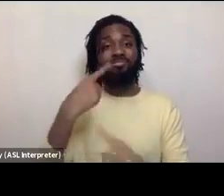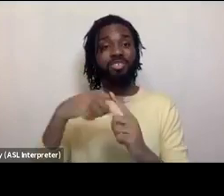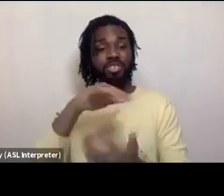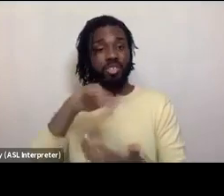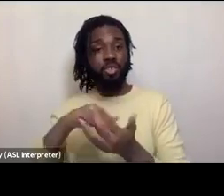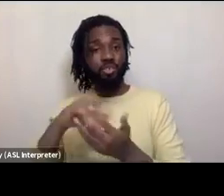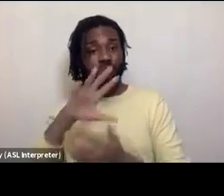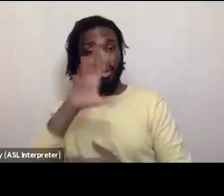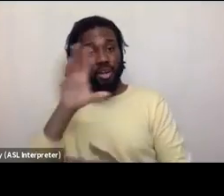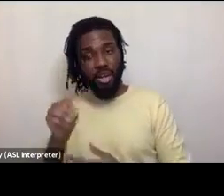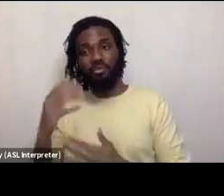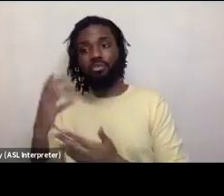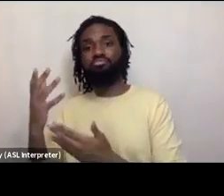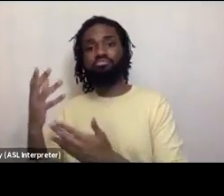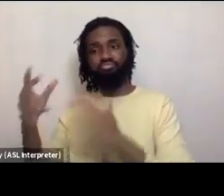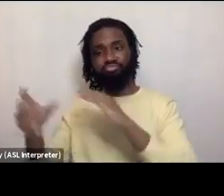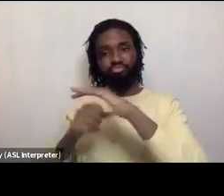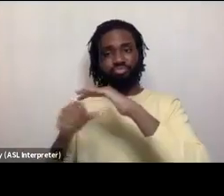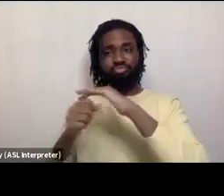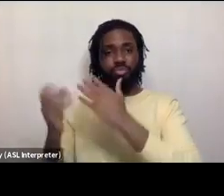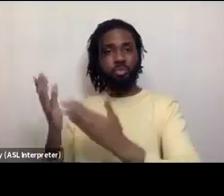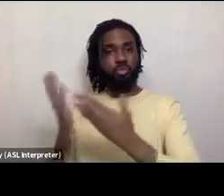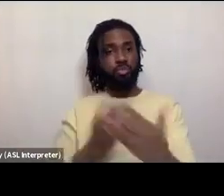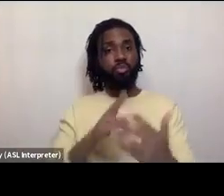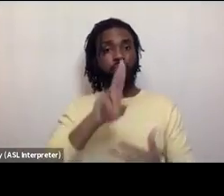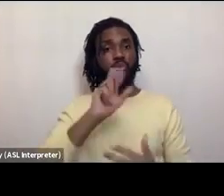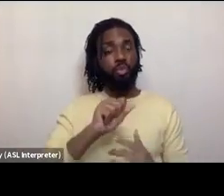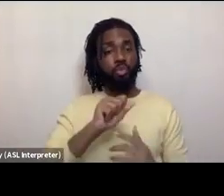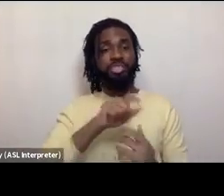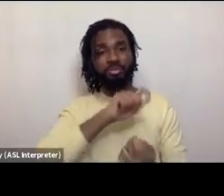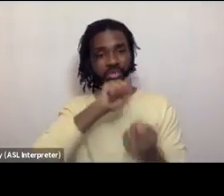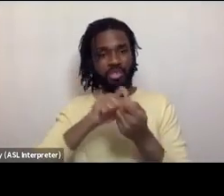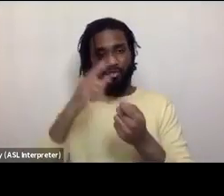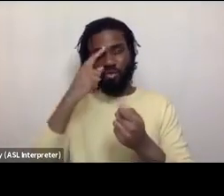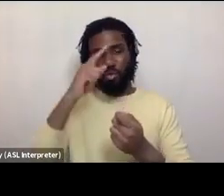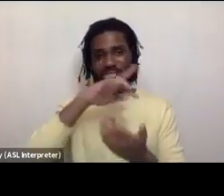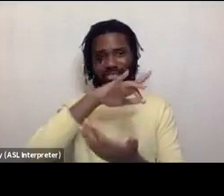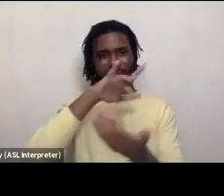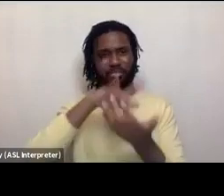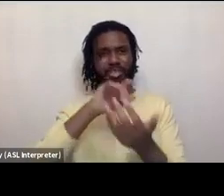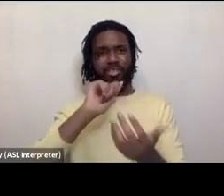to the United States, specifically to the mid-Atlantic